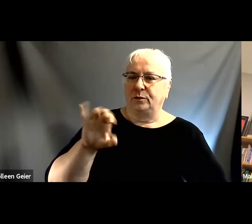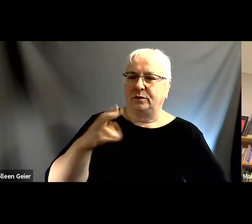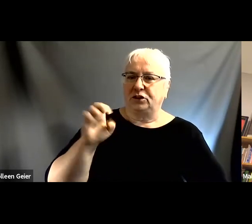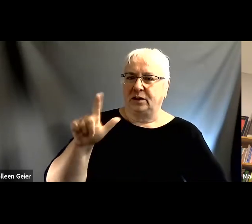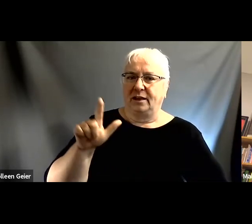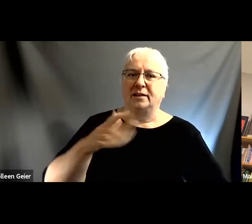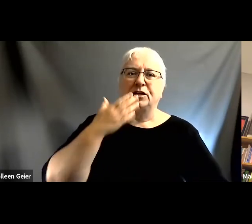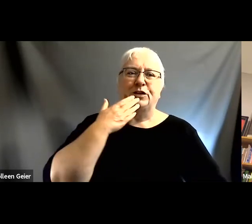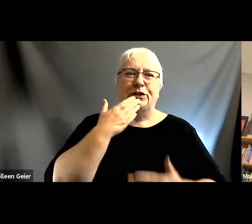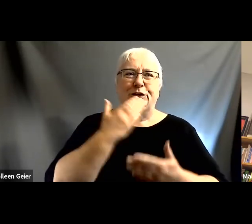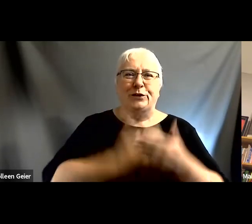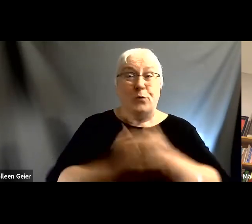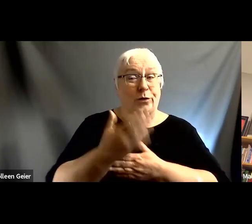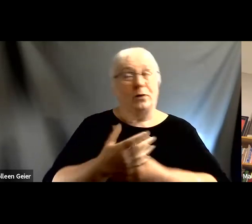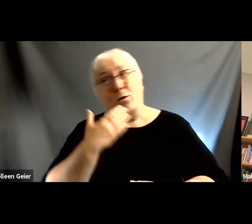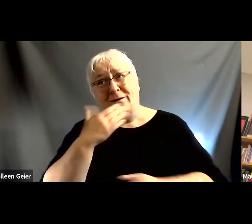Good morning, good evening, everyone.